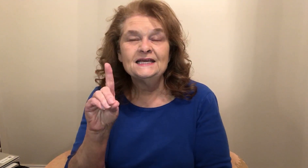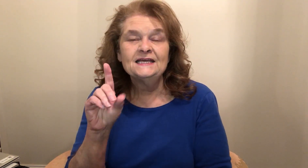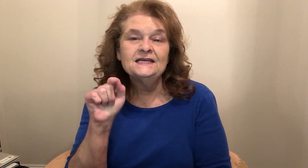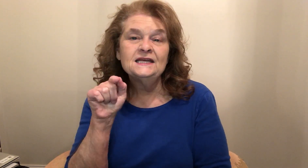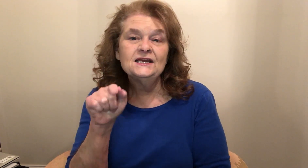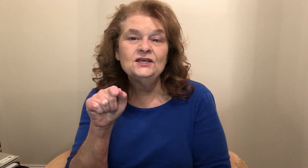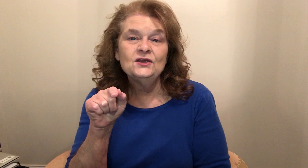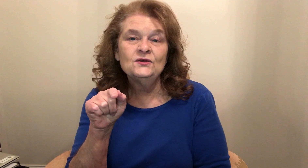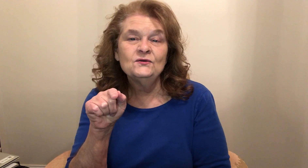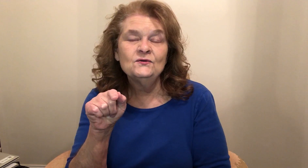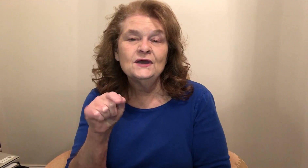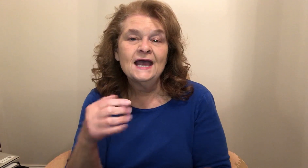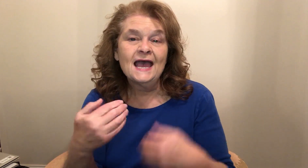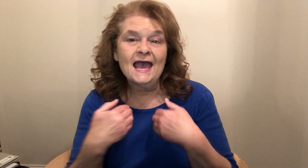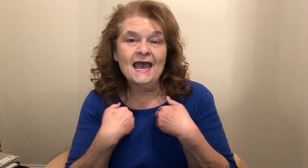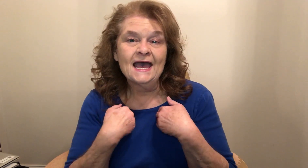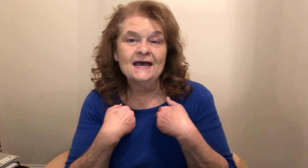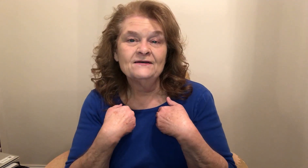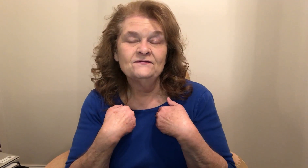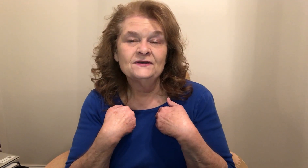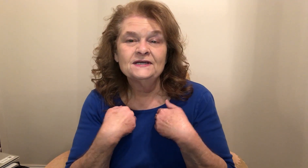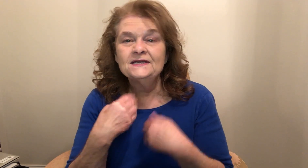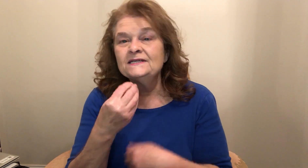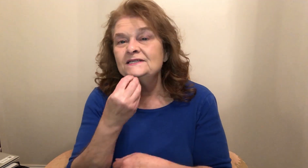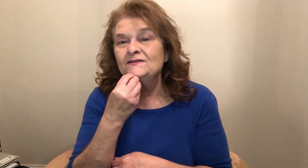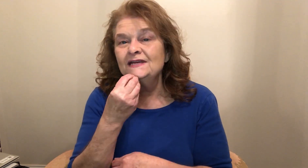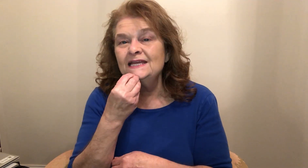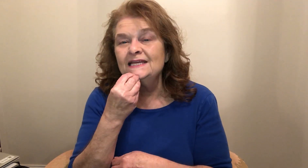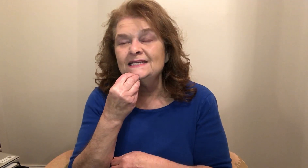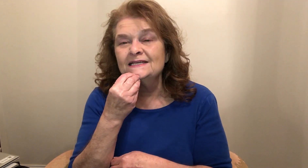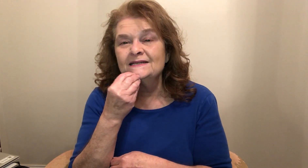did you have to eat?